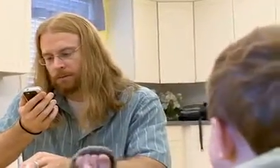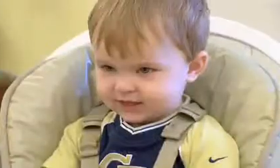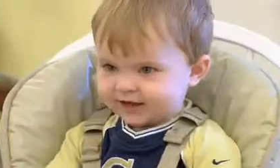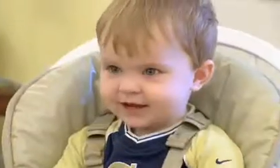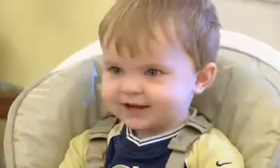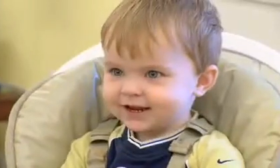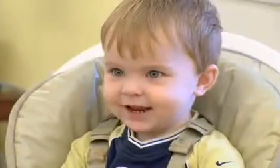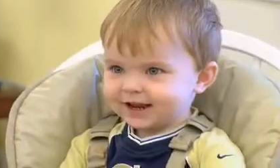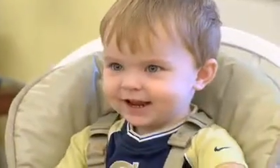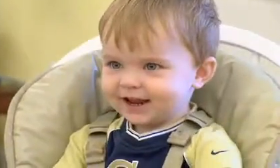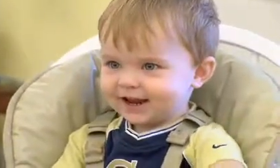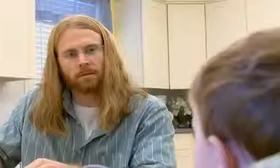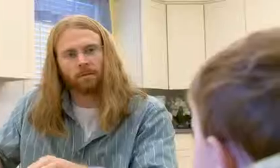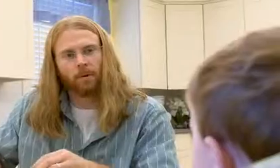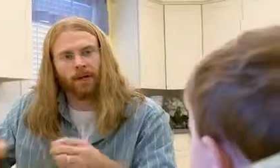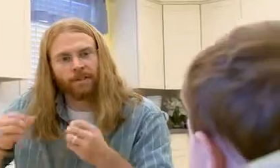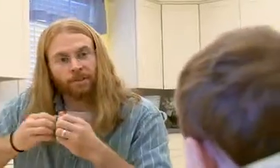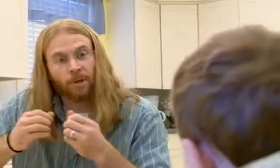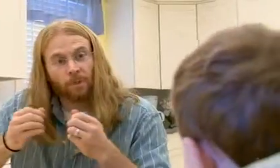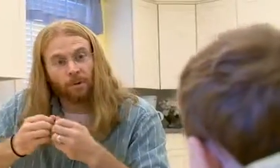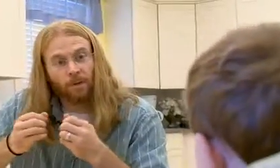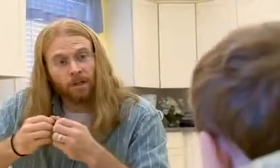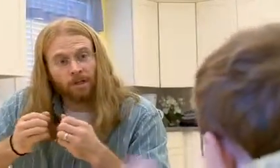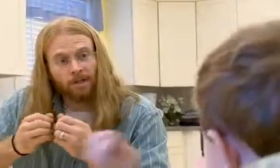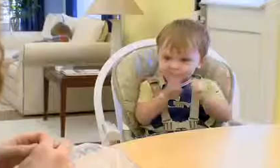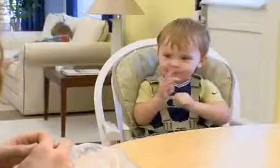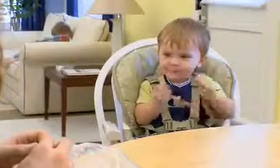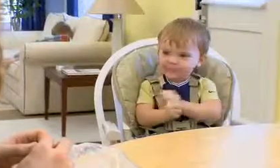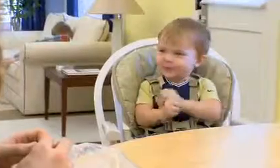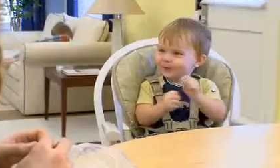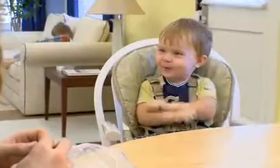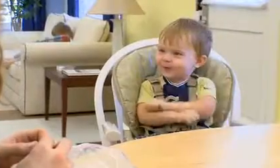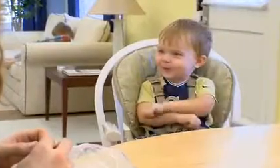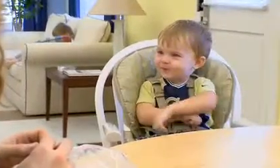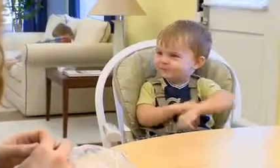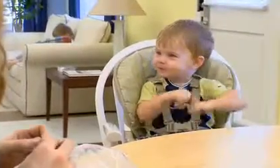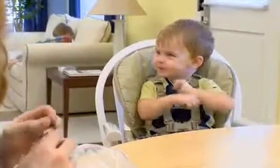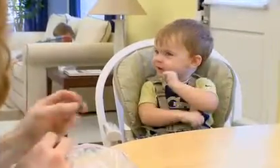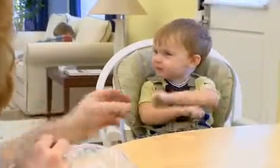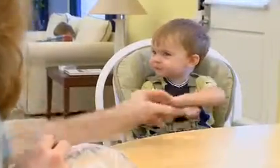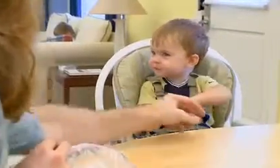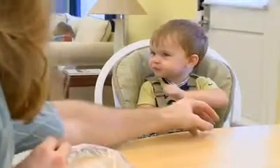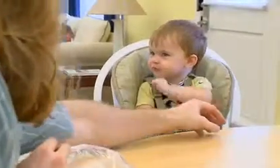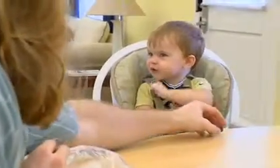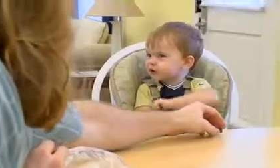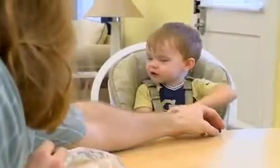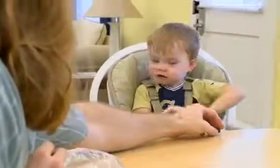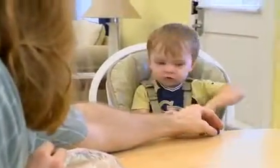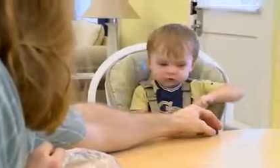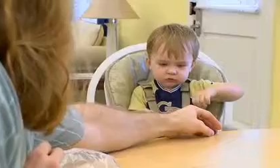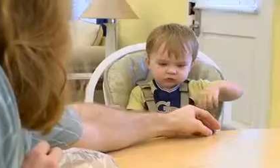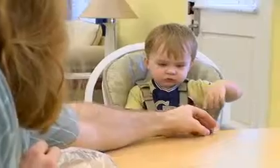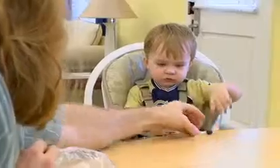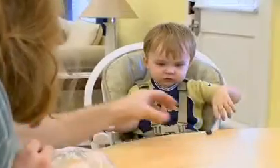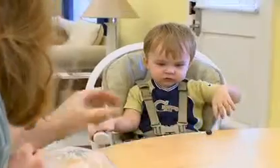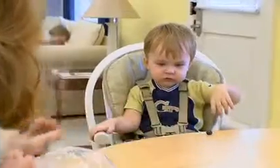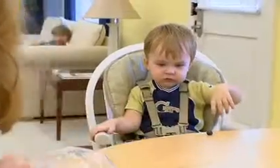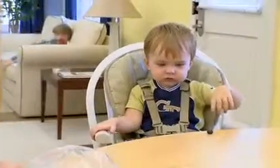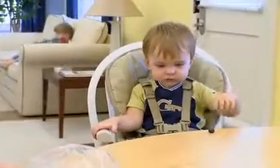HIS SON CAN HEAR. DO YOU WANT MORE? MILES STARNER'S COLLEAGUE JEFF WILSON STARTED TEACHING WYATT SIMPLE SIGNS MONTHS